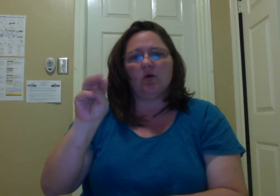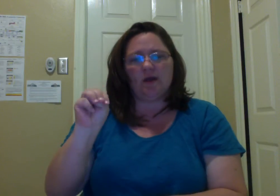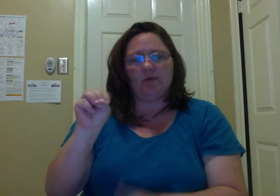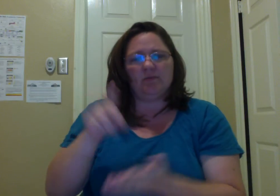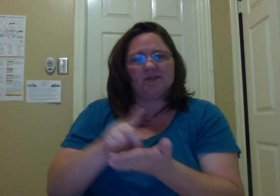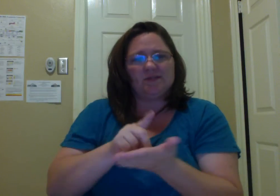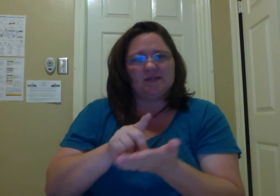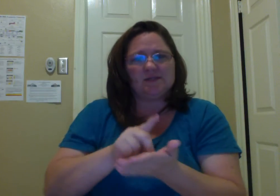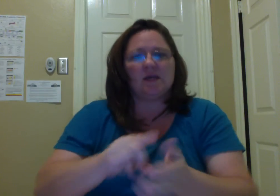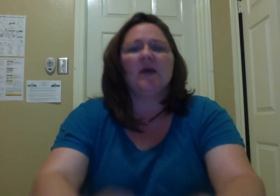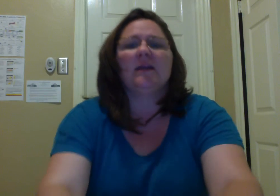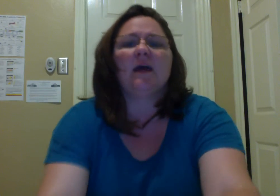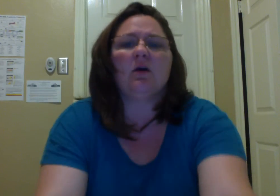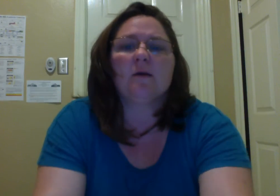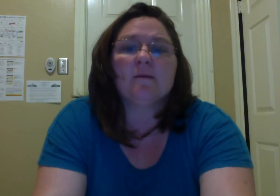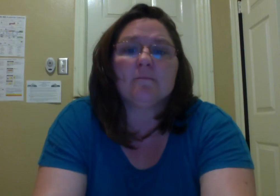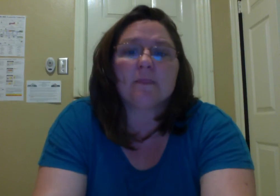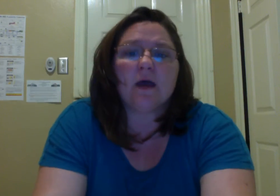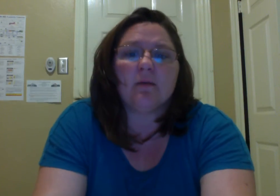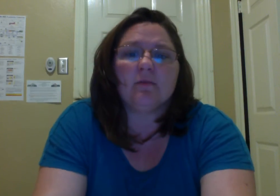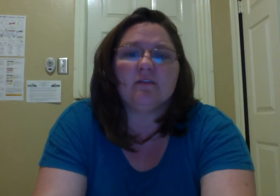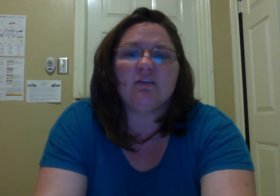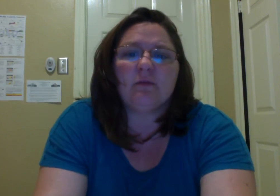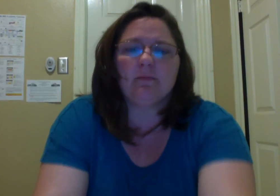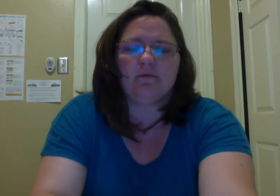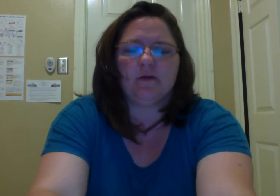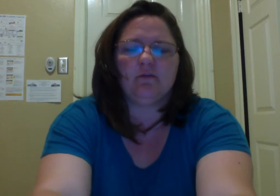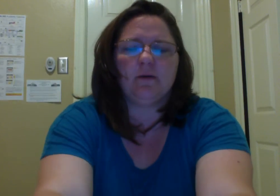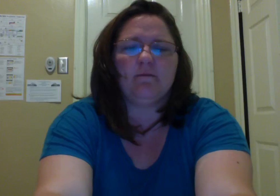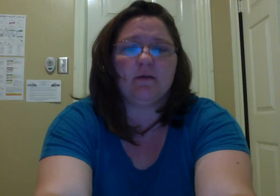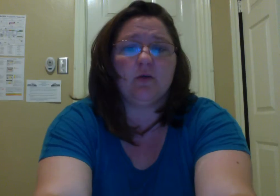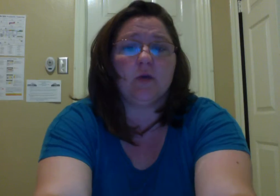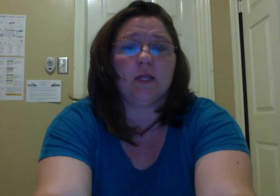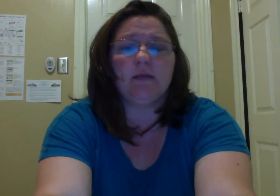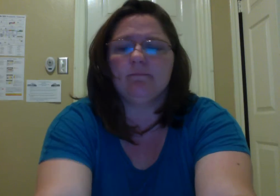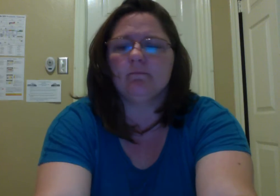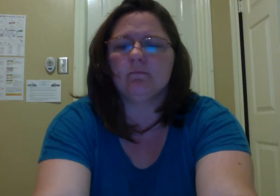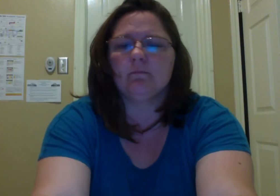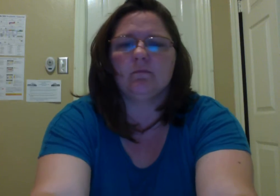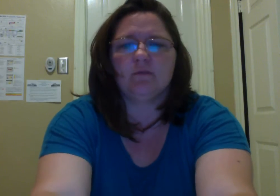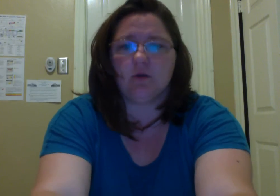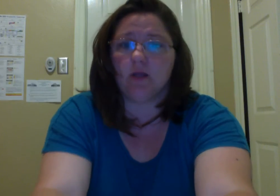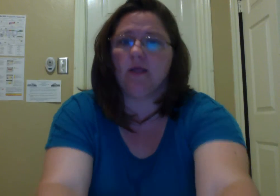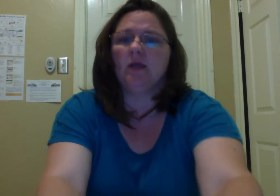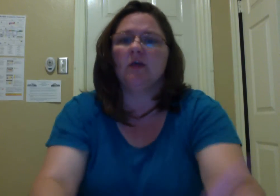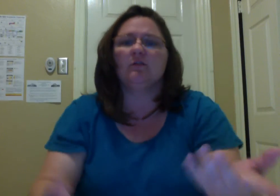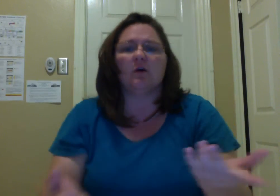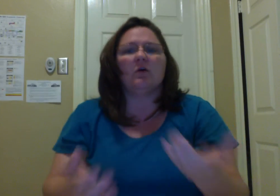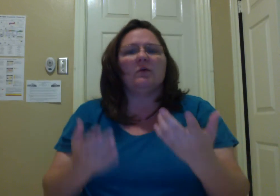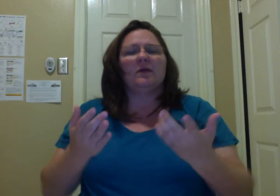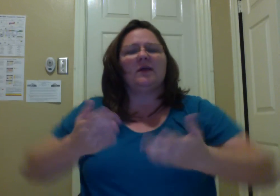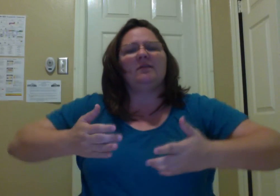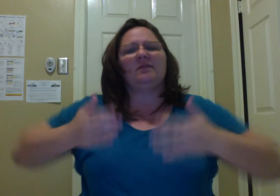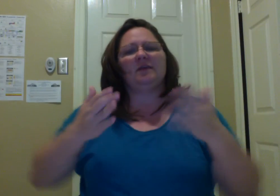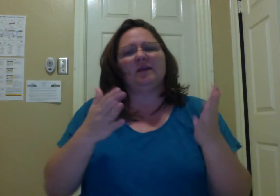CD-ROM, disc. Now, deaf people finger spell very quickly. Very quickly. So it's going to seem